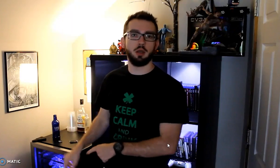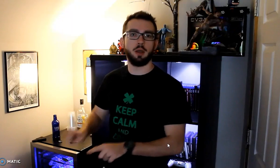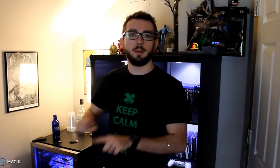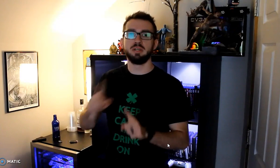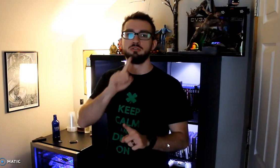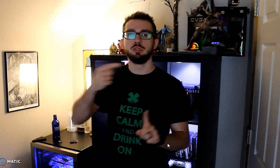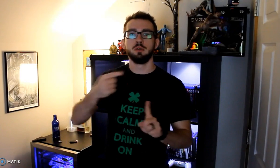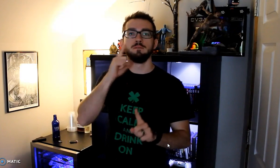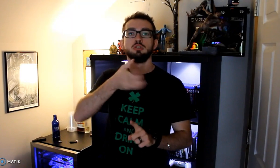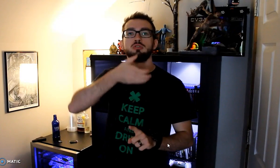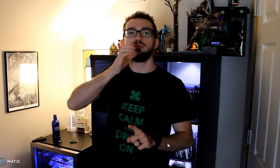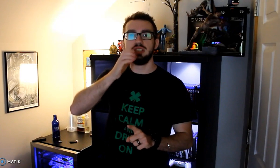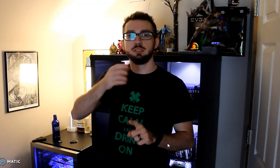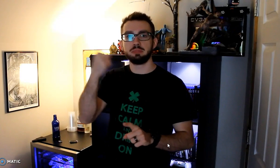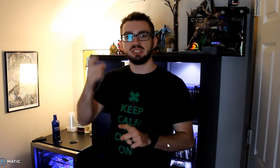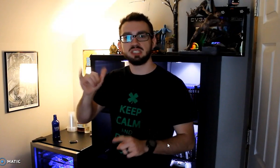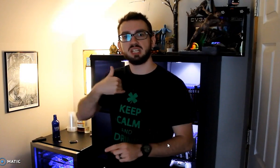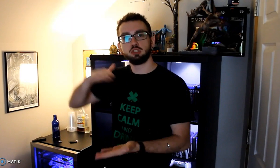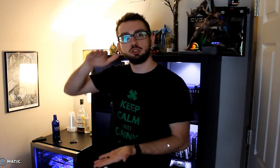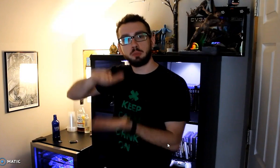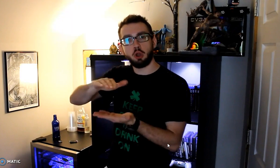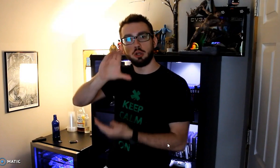So that's not the fridge for that.